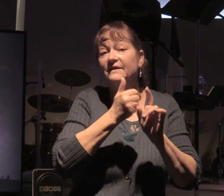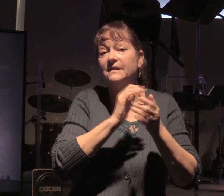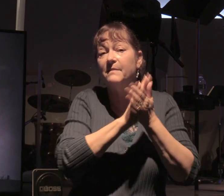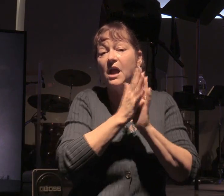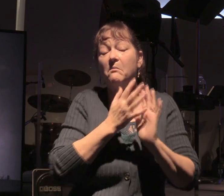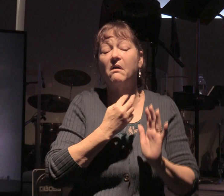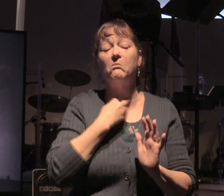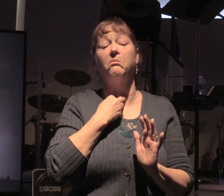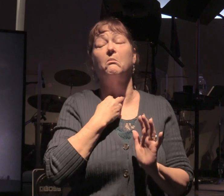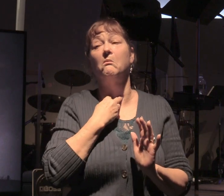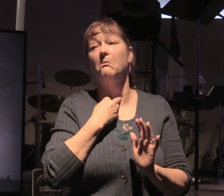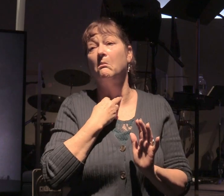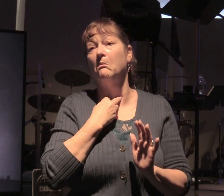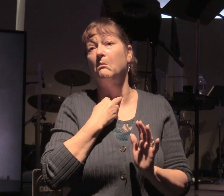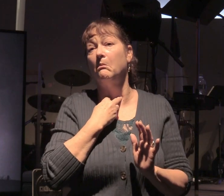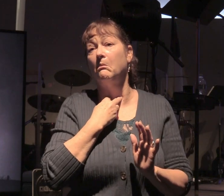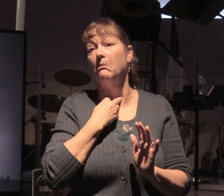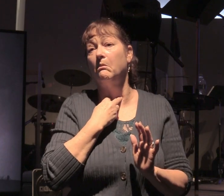become entangled in them,